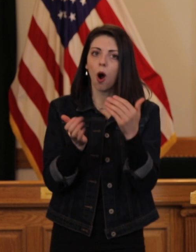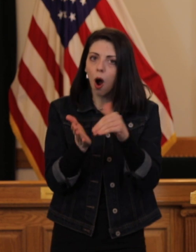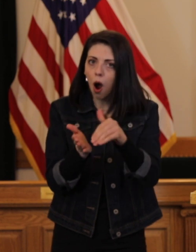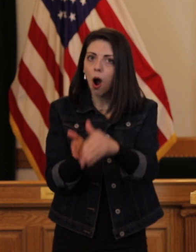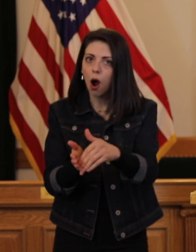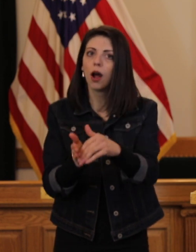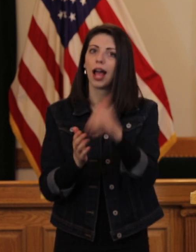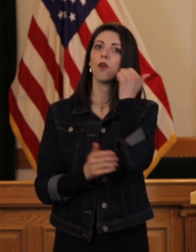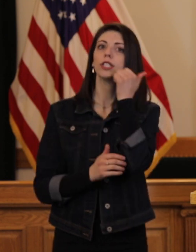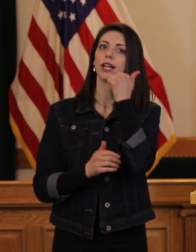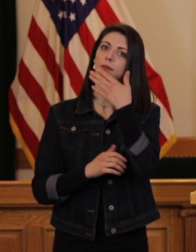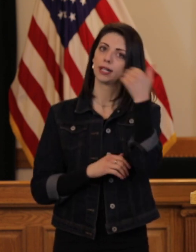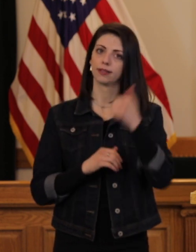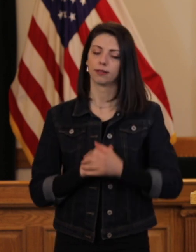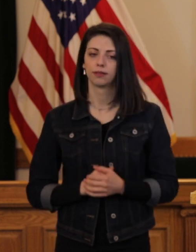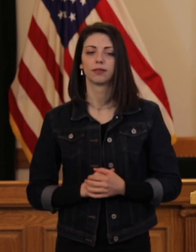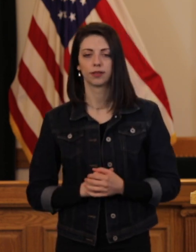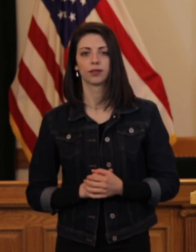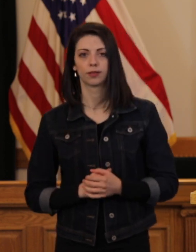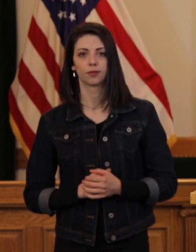would be optimal.